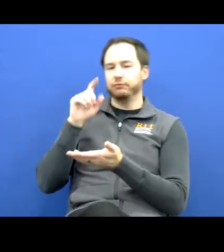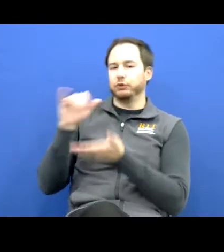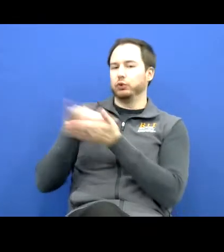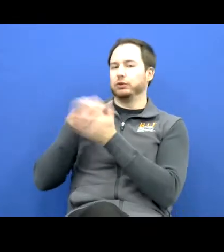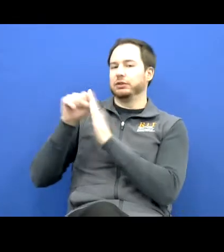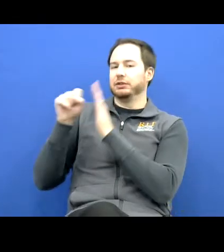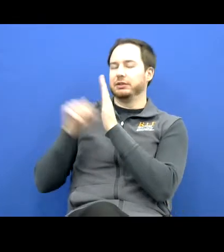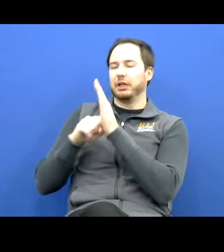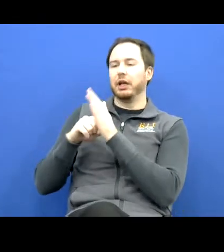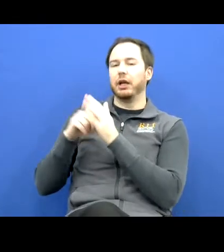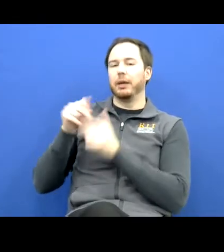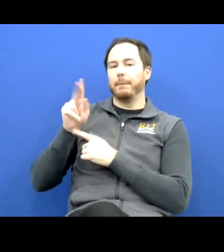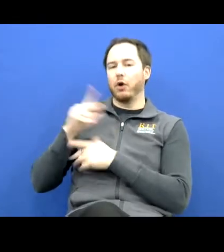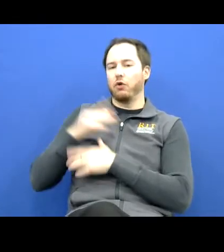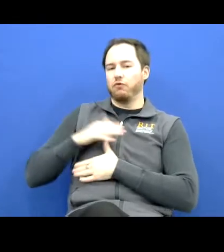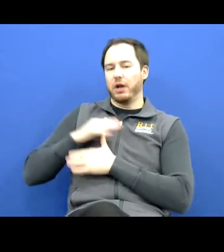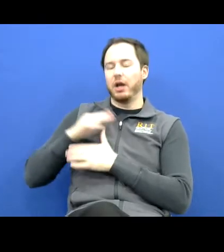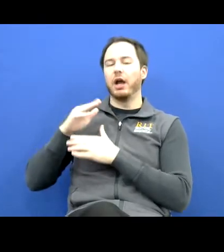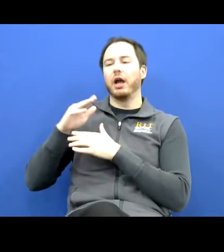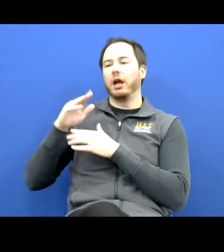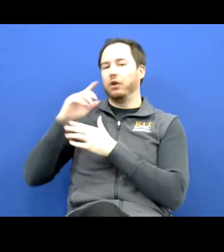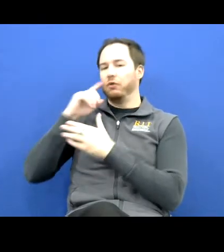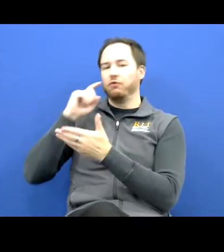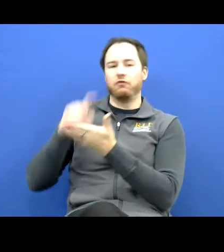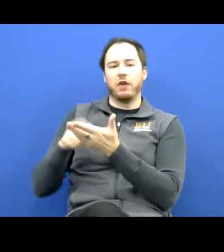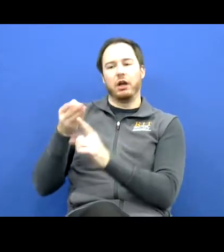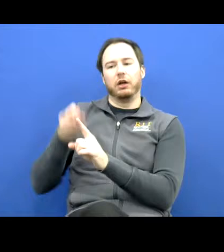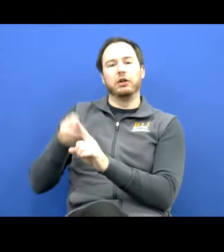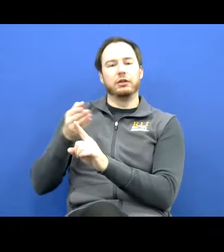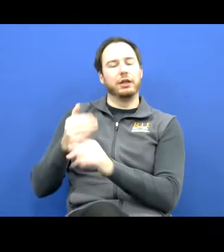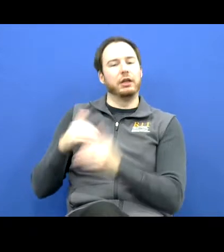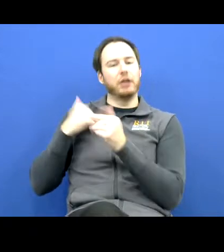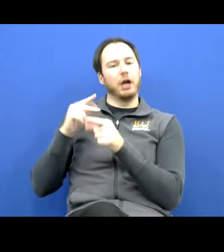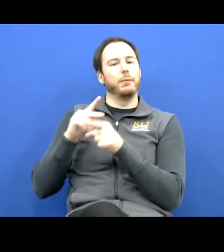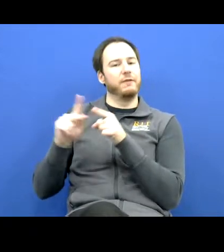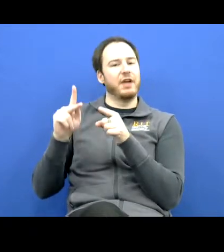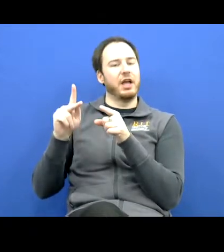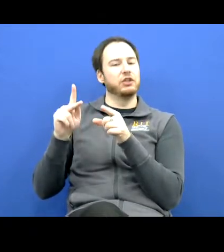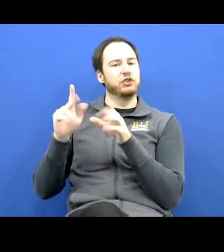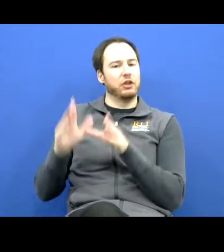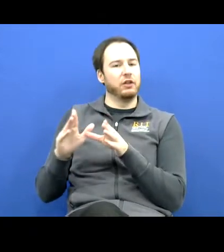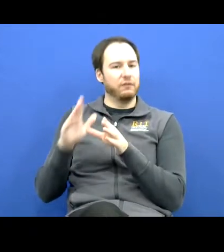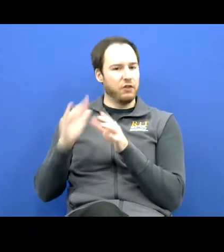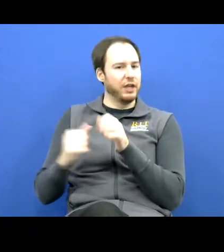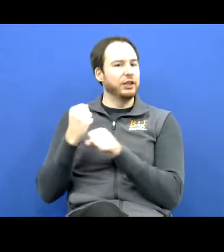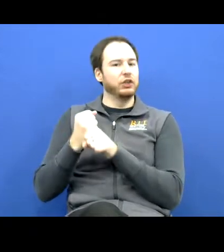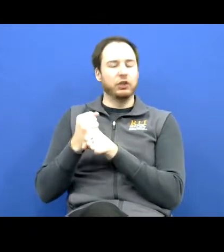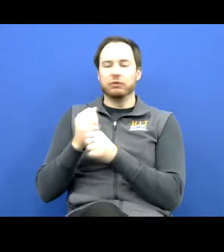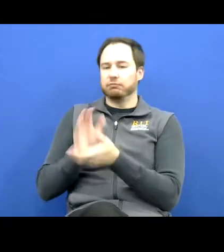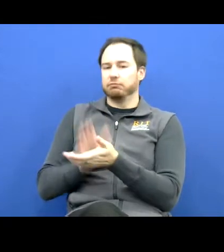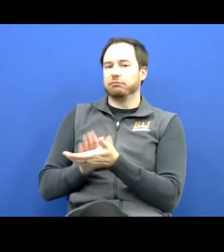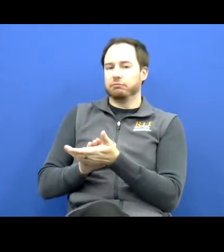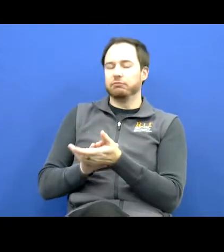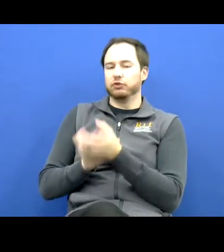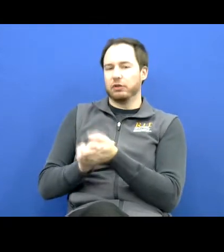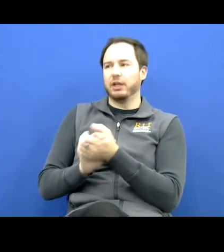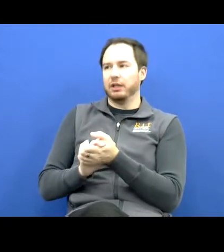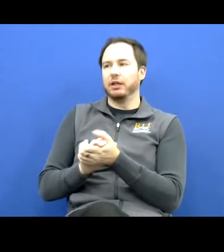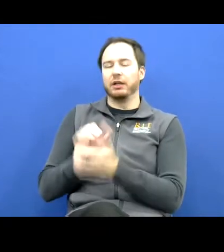State Parks and Recreation as the Young Professional of the Year. So congratulations to Andrea.